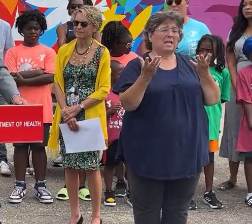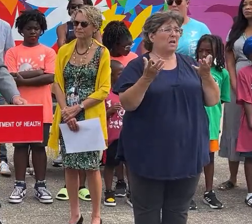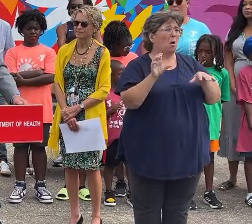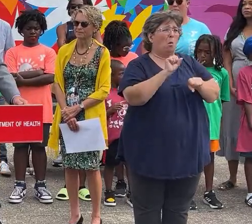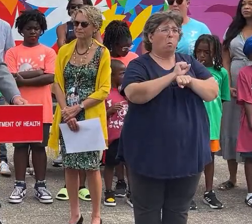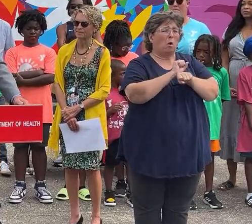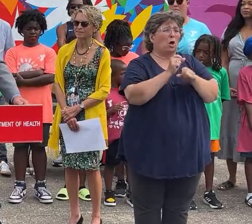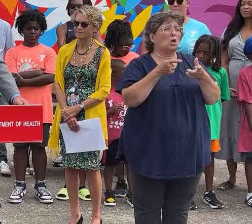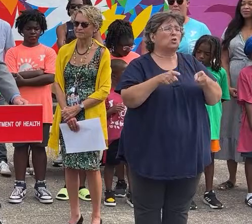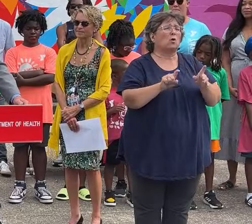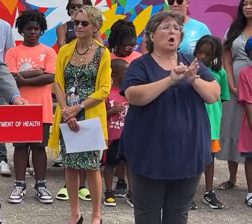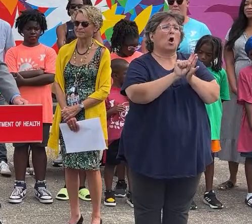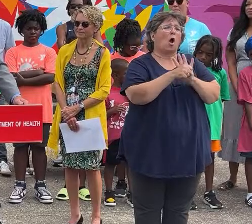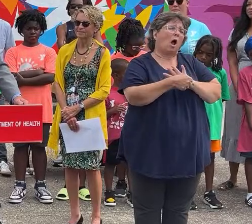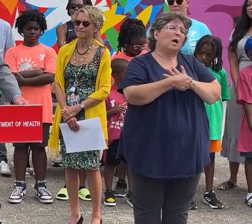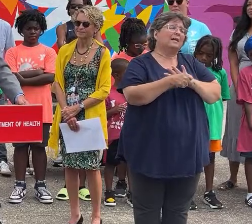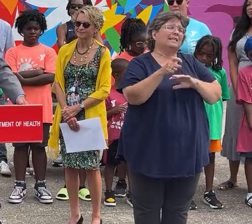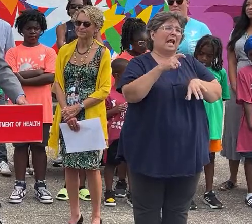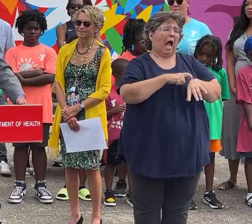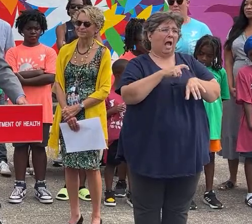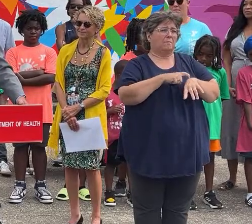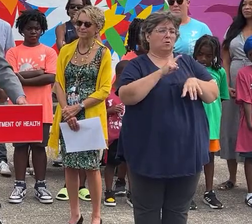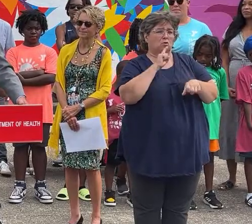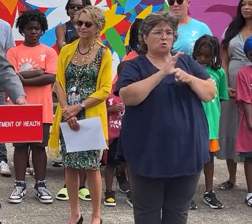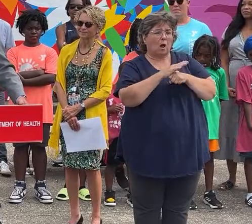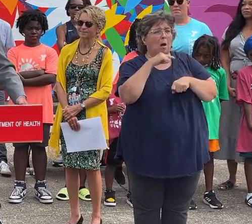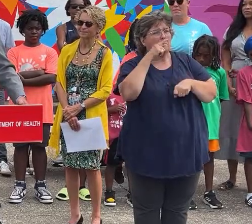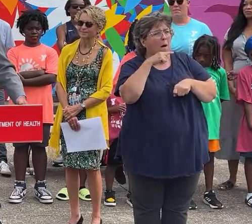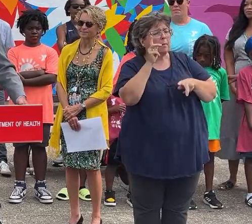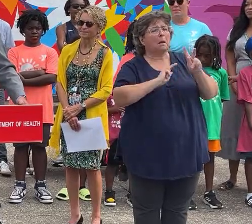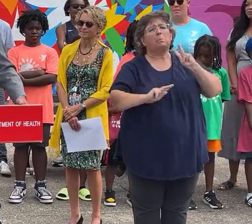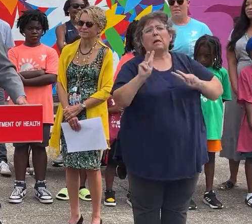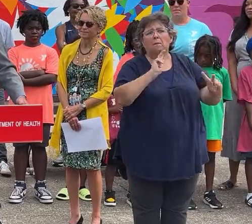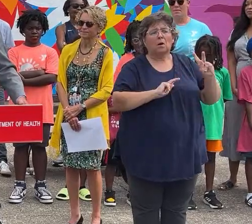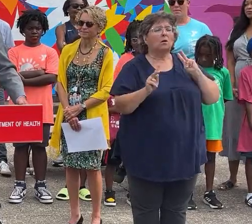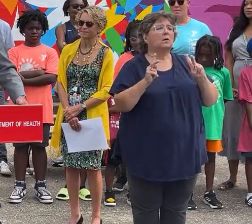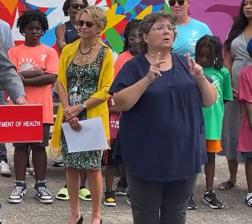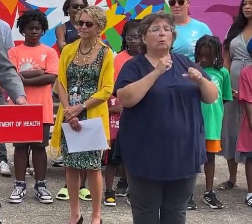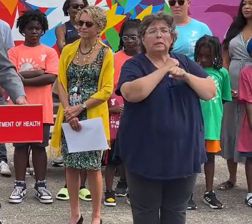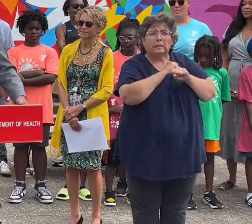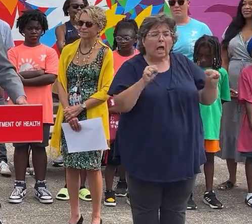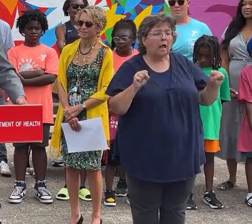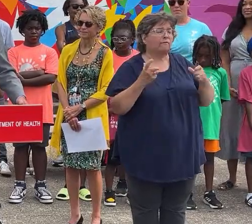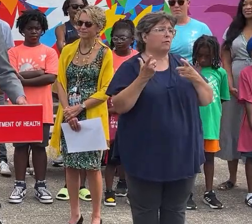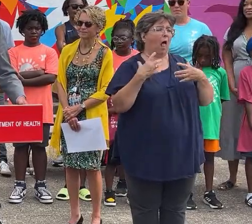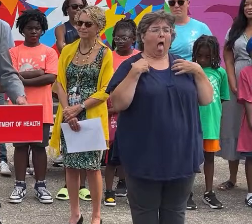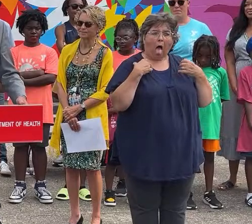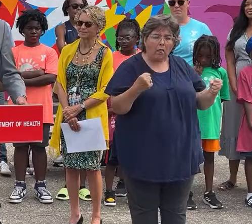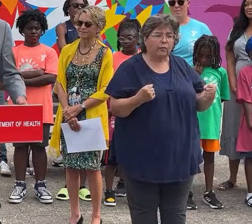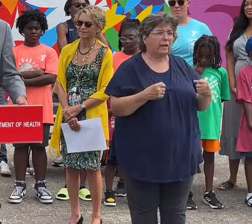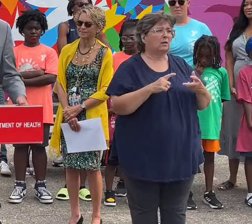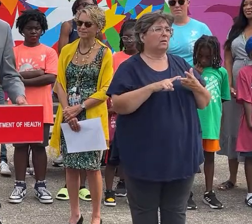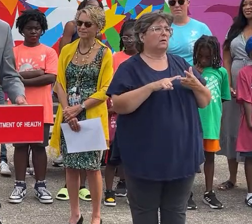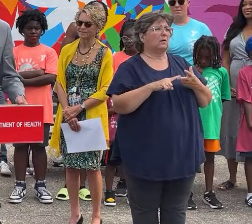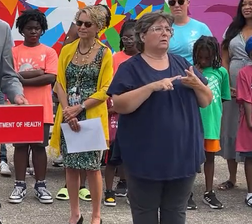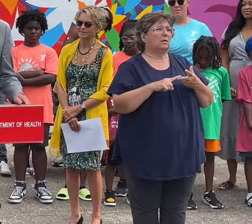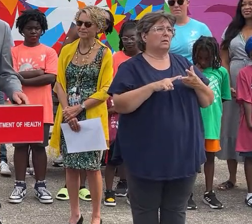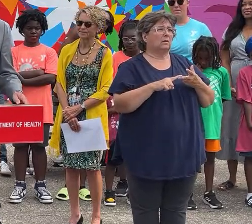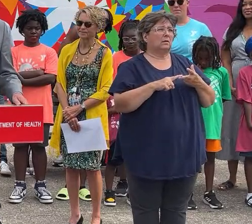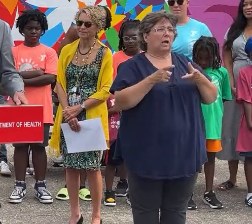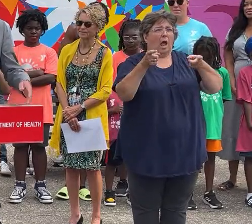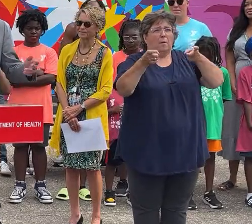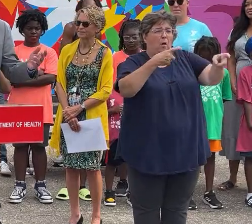work during the COVID-19 pandemic as well, ensuring that our public was a safe one, was a healthy one, was